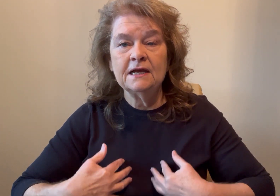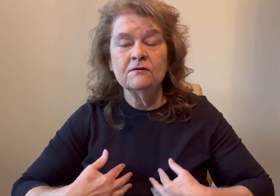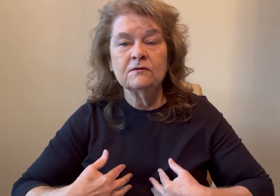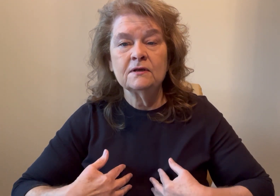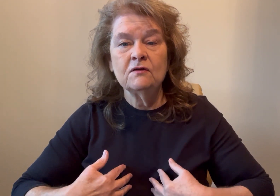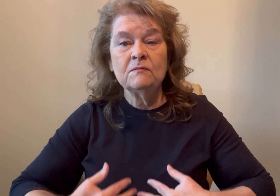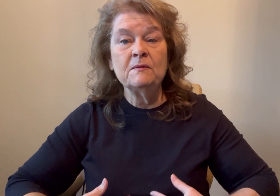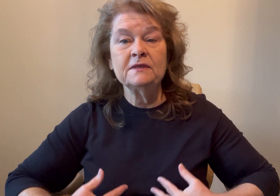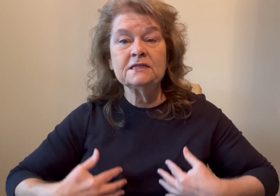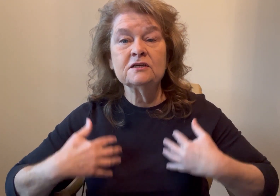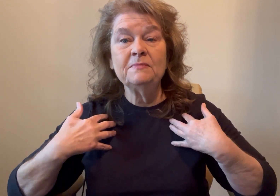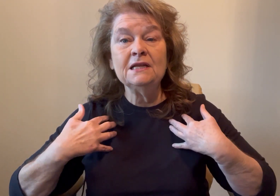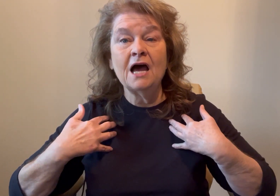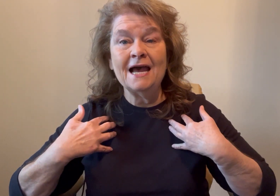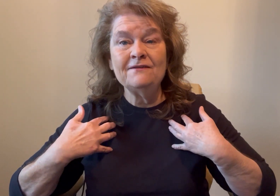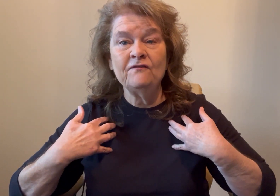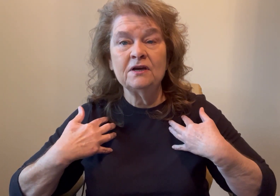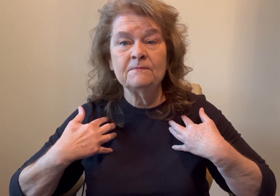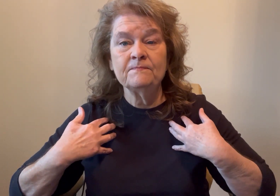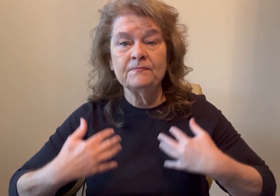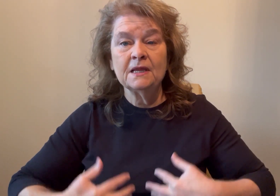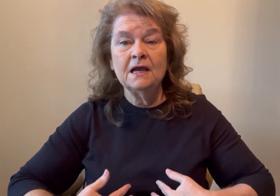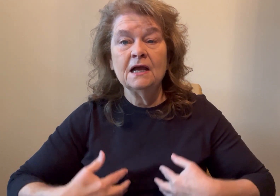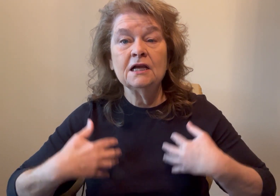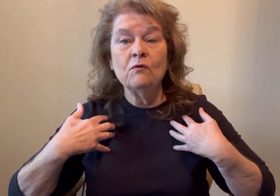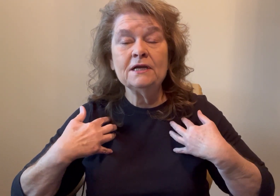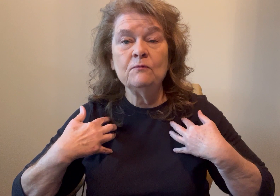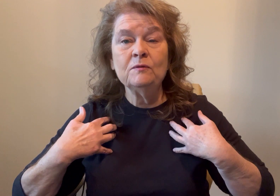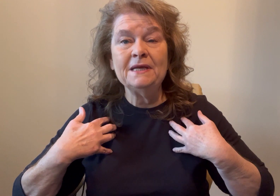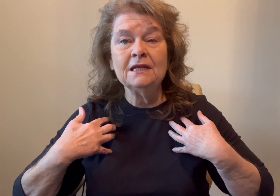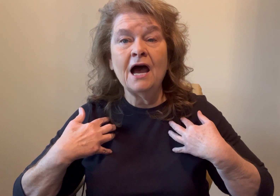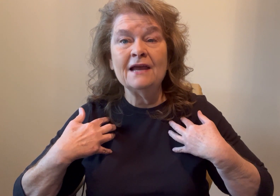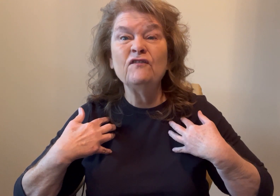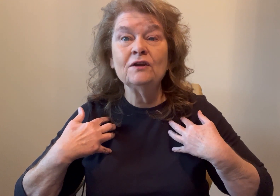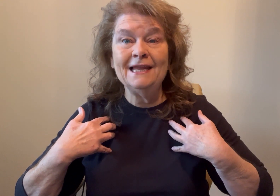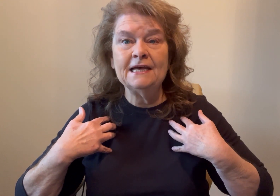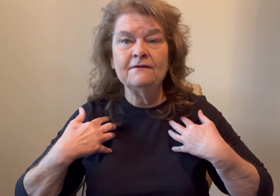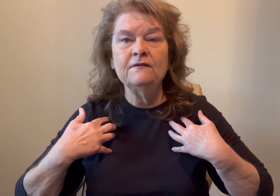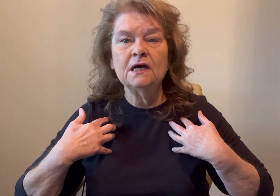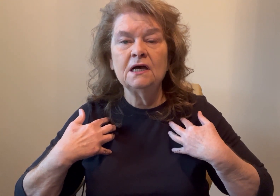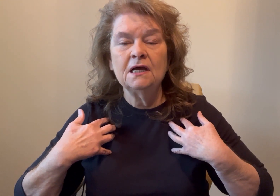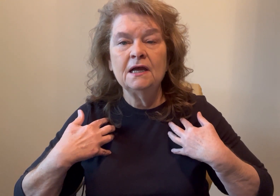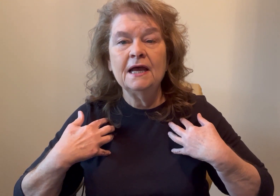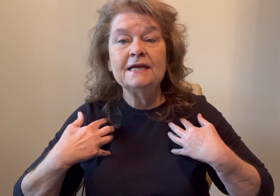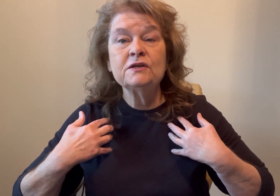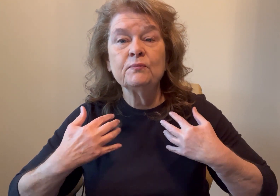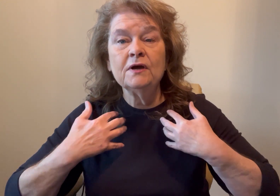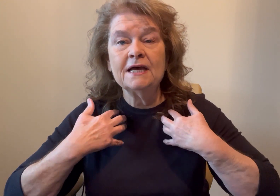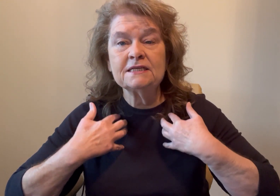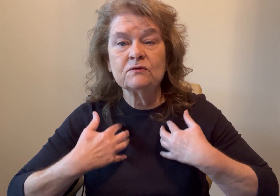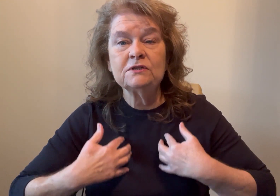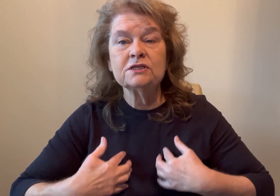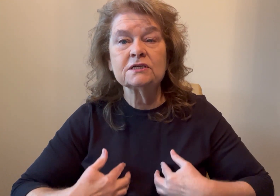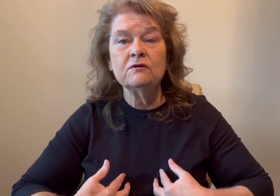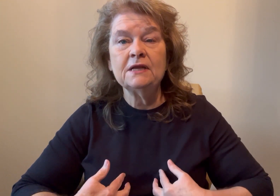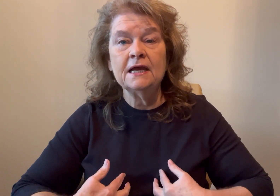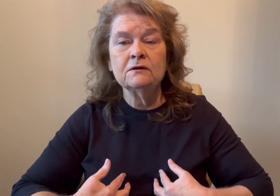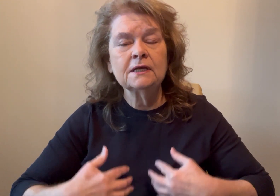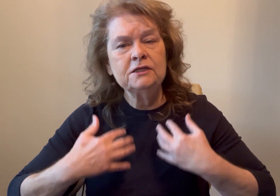down. Remember, this could be life. Going up would be life or live, and depressed would just go down, and you'd